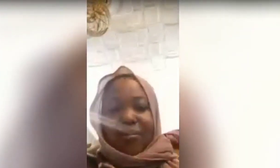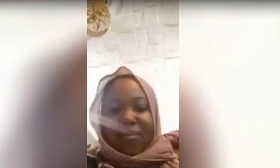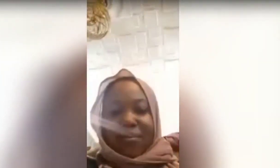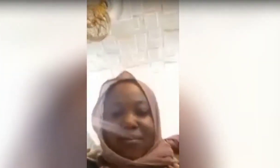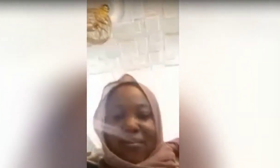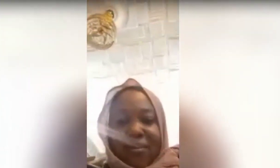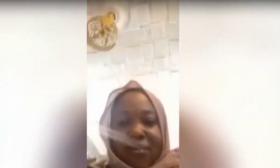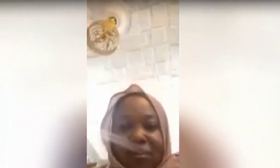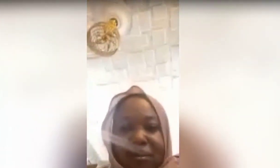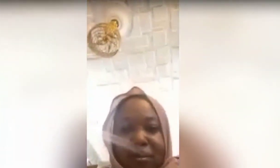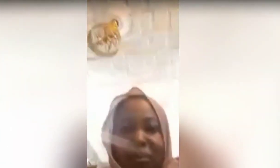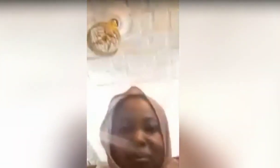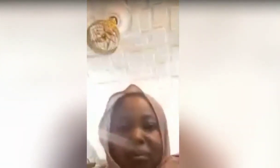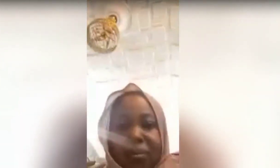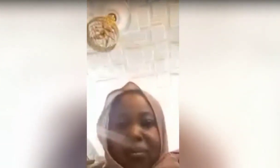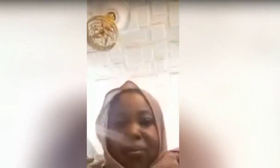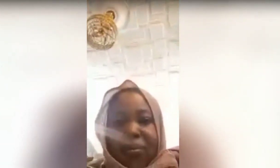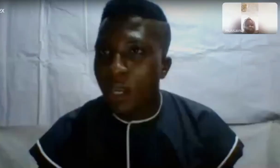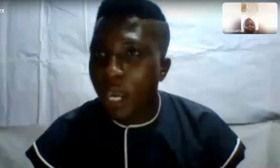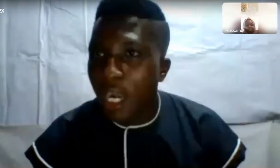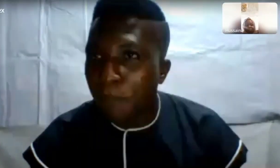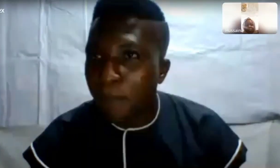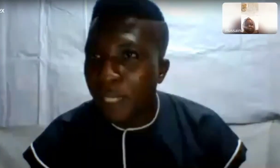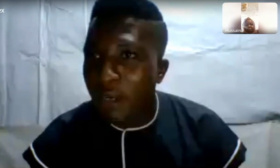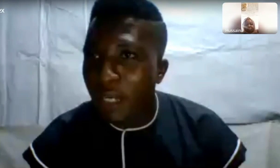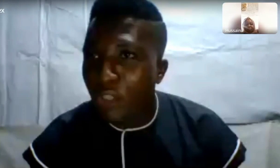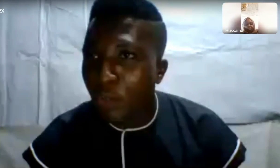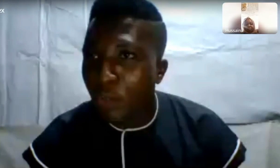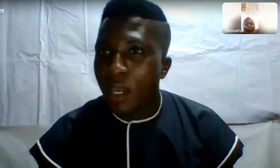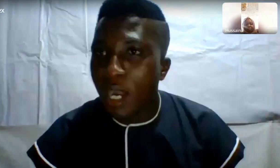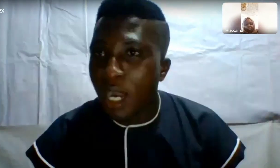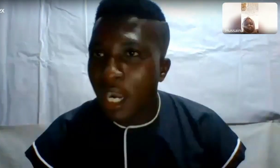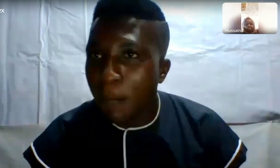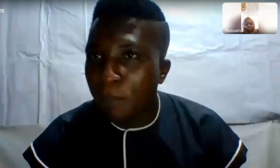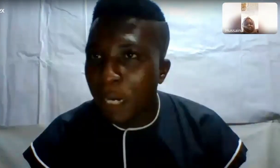try? I'm picking randomly.